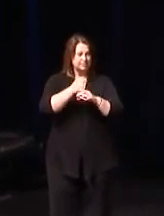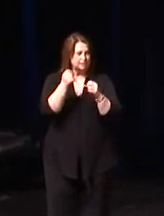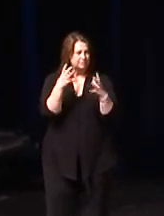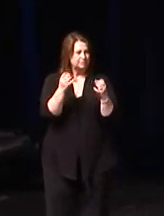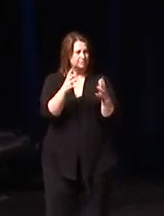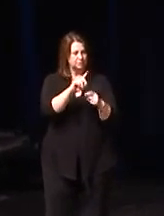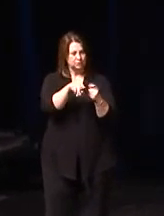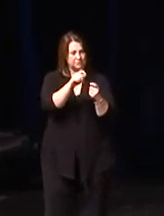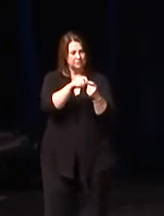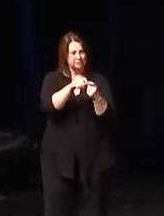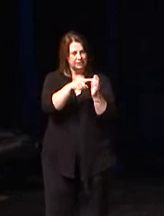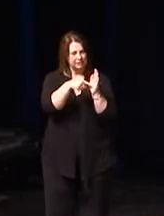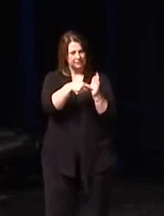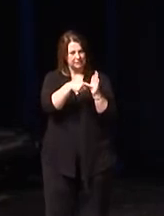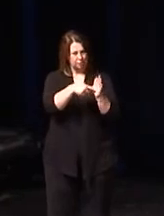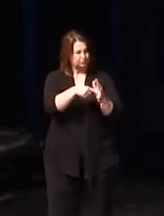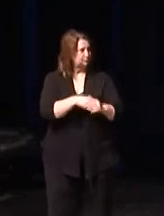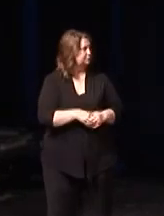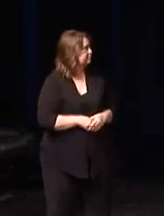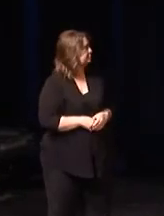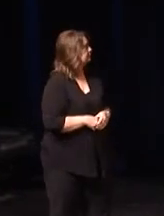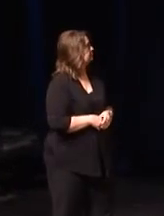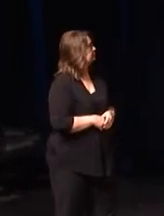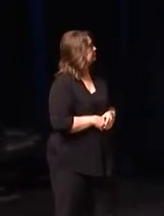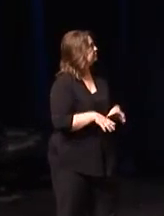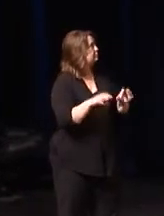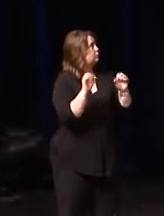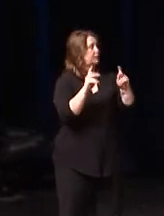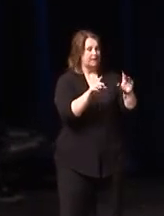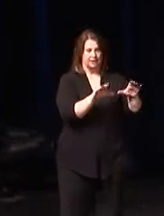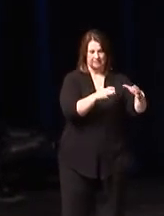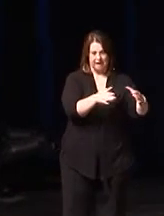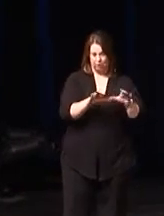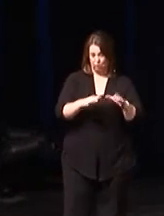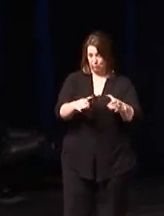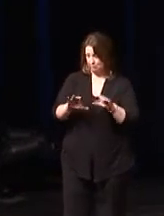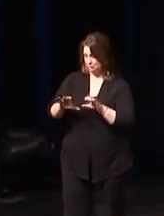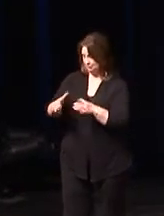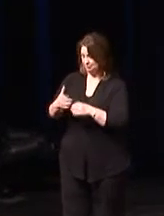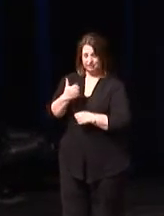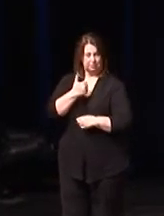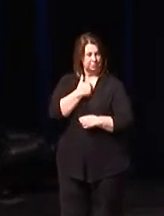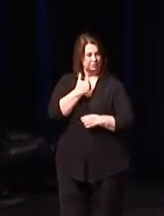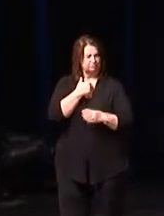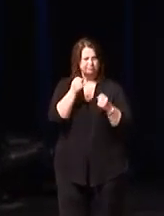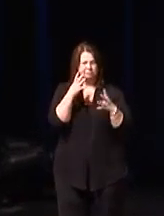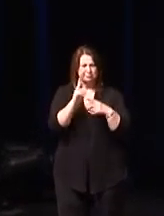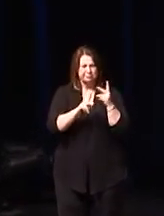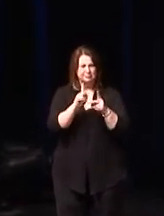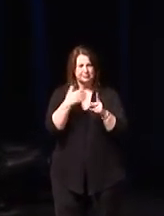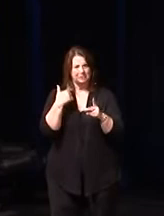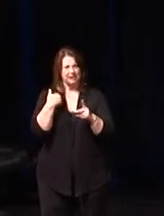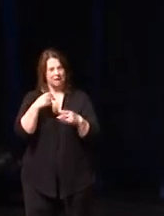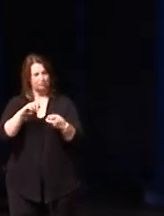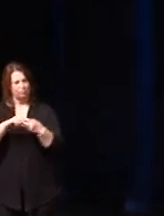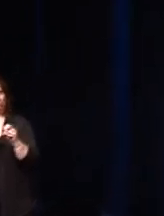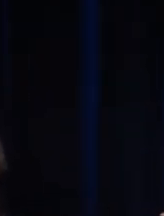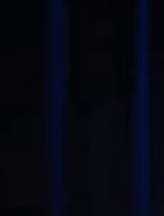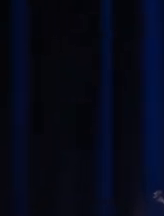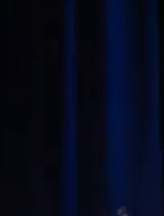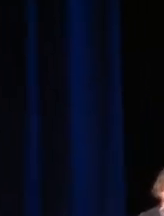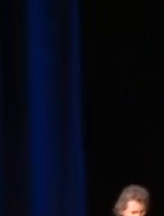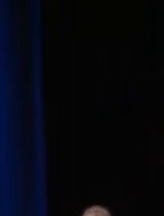examples. Okay, and categories. I find that a lot of people have problems figuring out